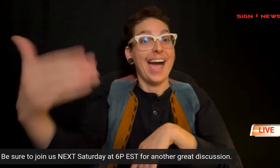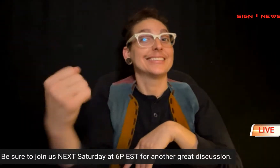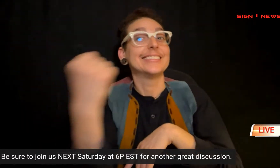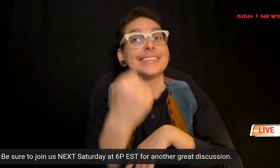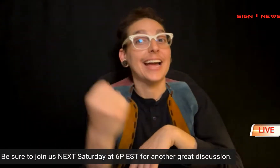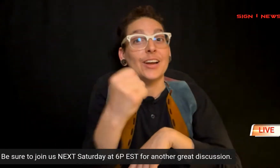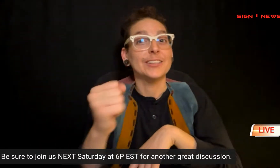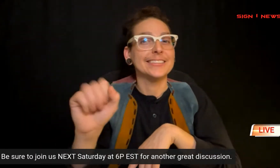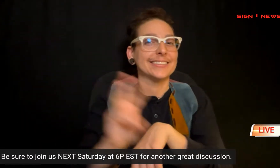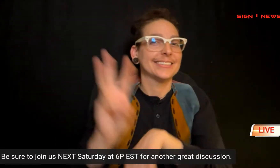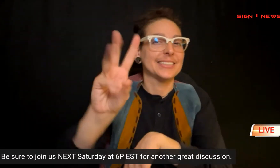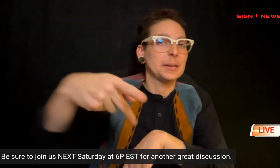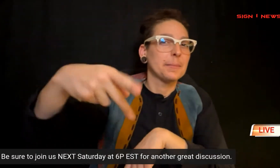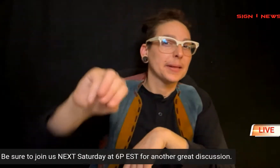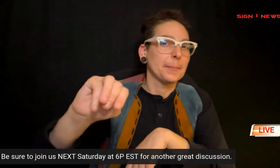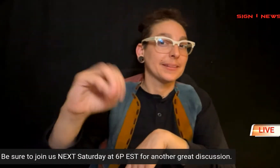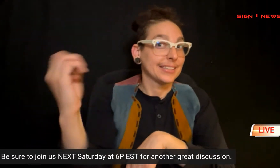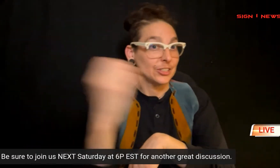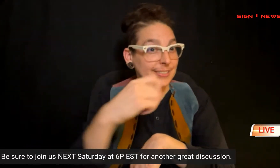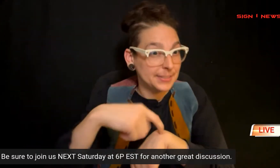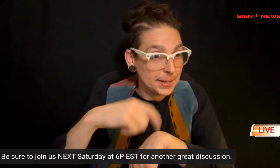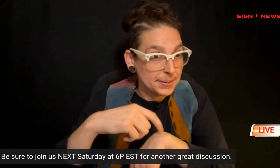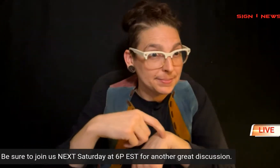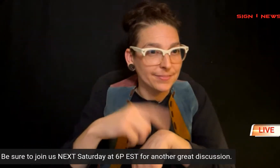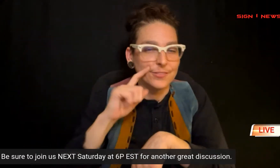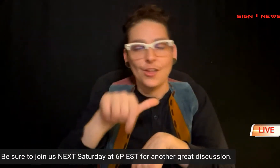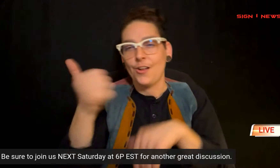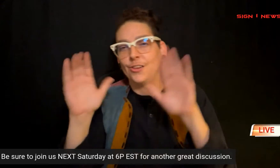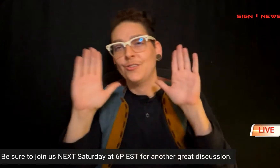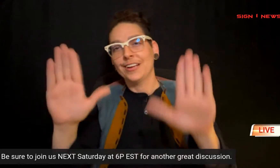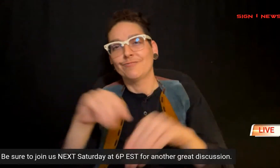Be sure to join us next Saturday at 6 p.m. Eastern Time for